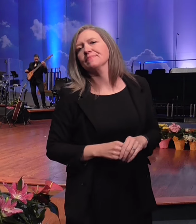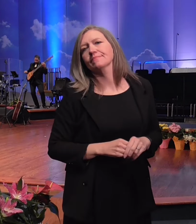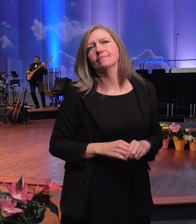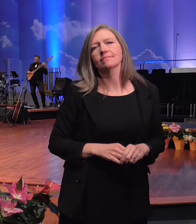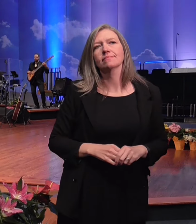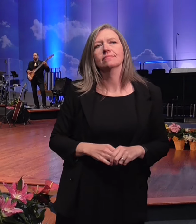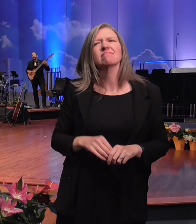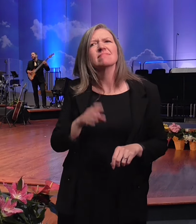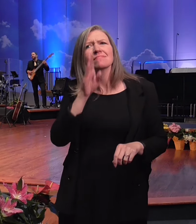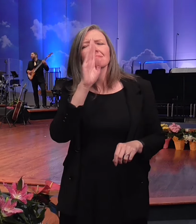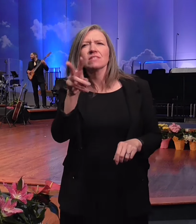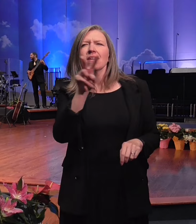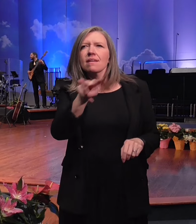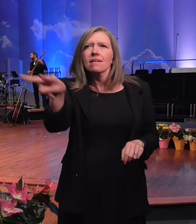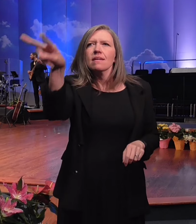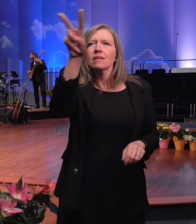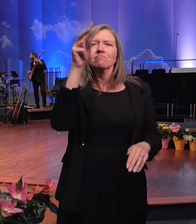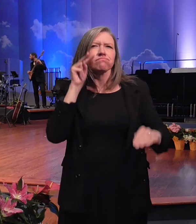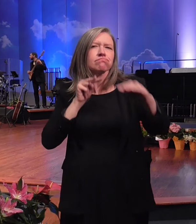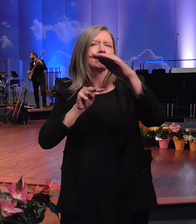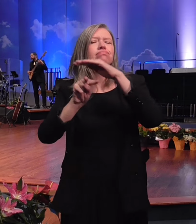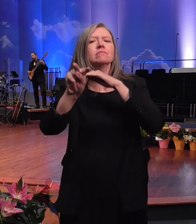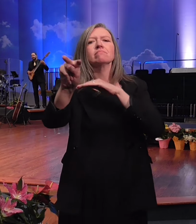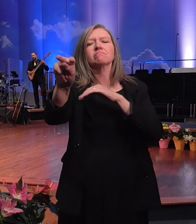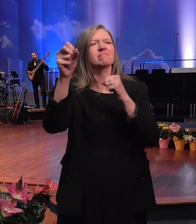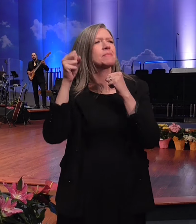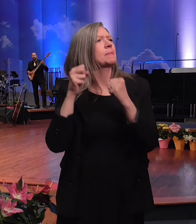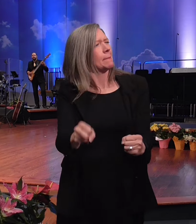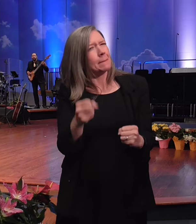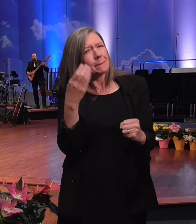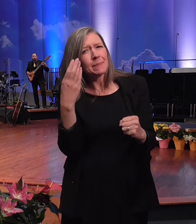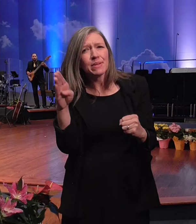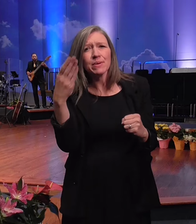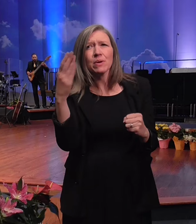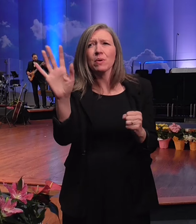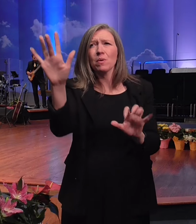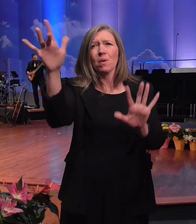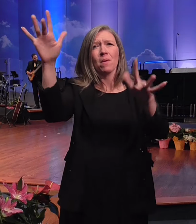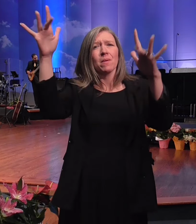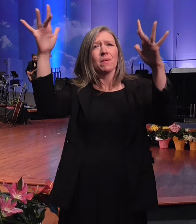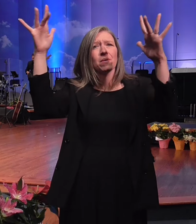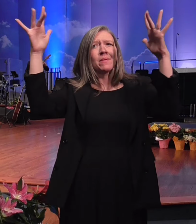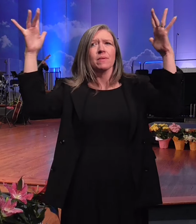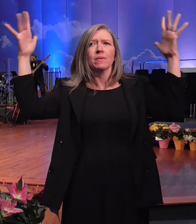sky. Look straight ahead, nothing but blue